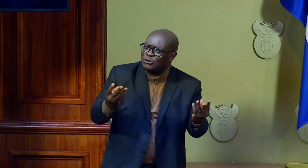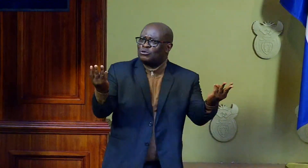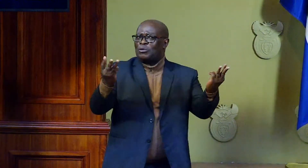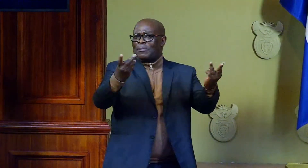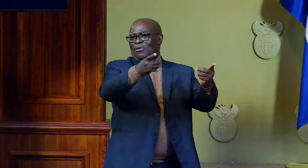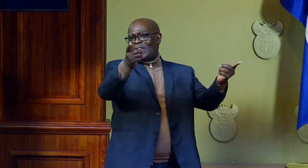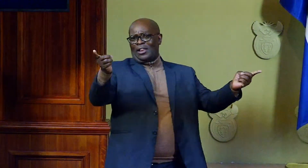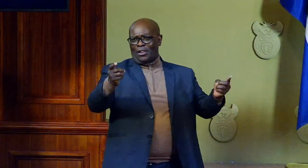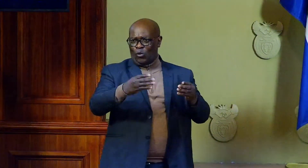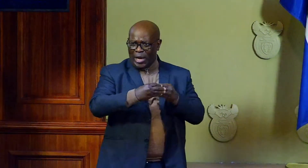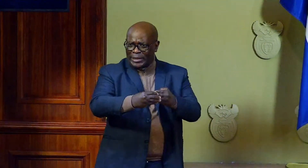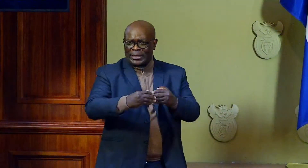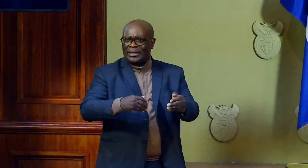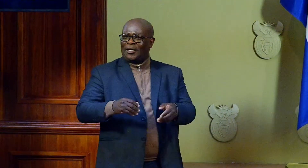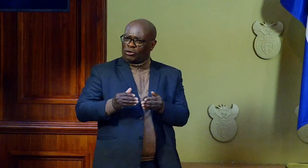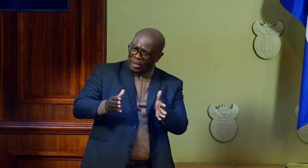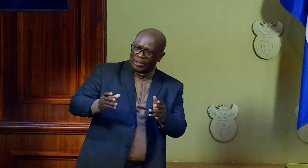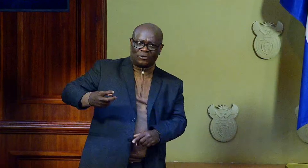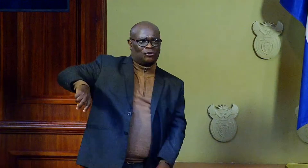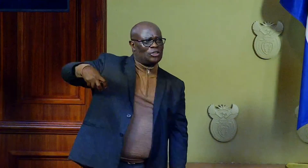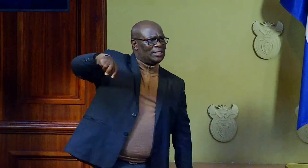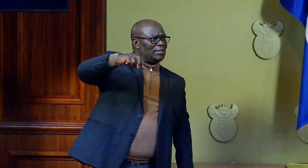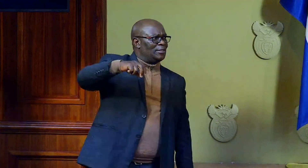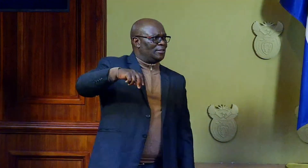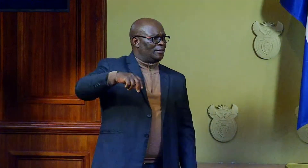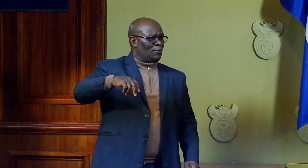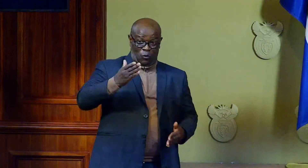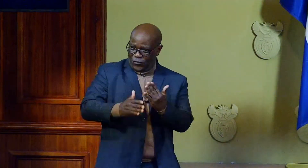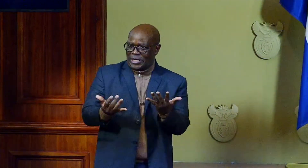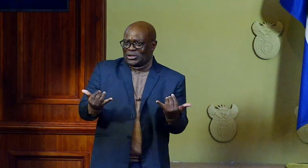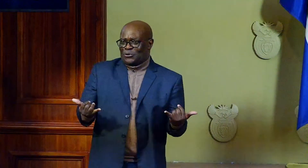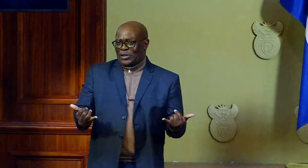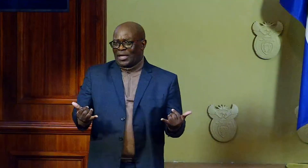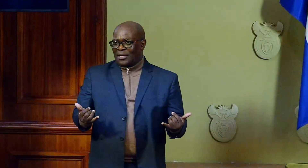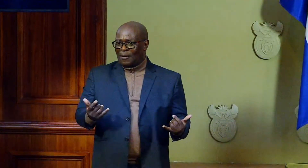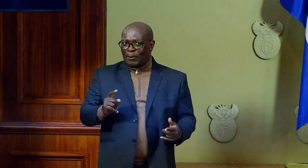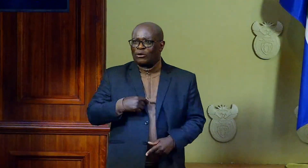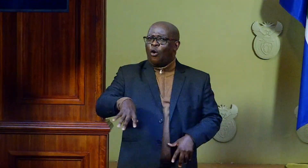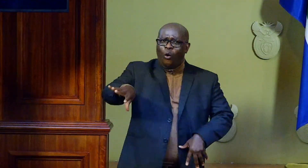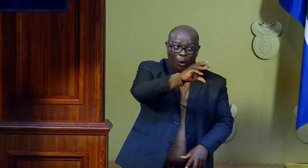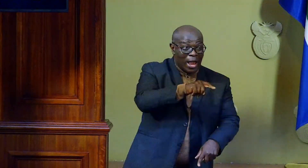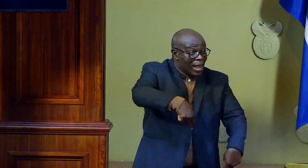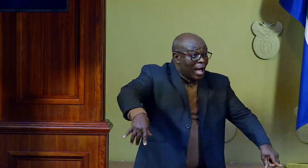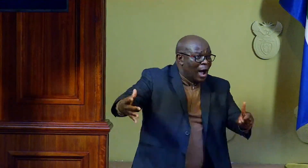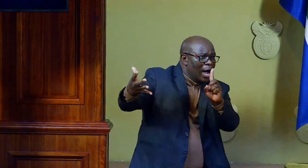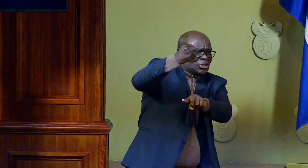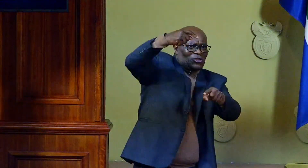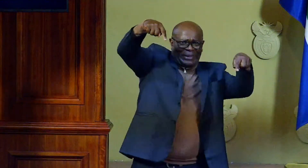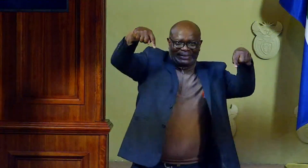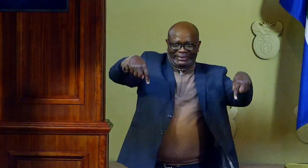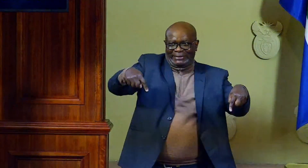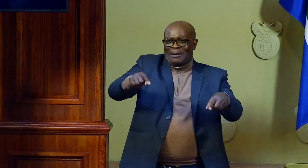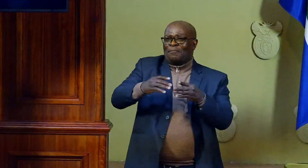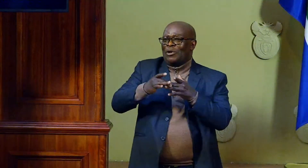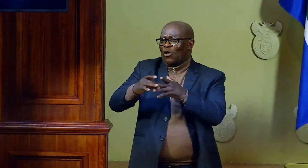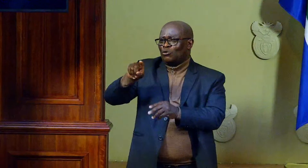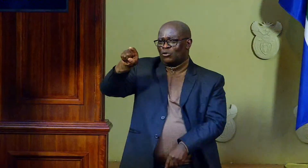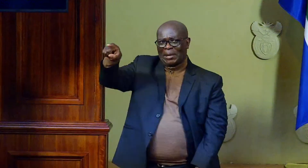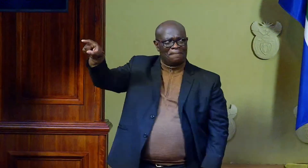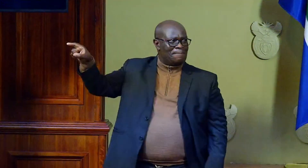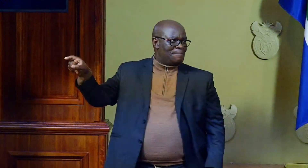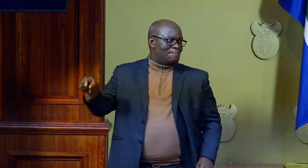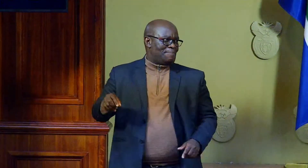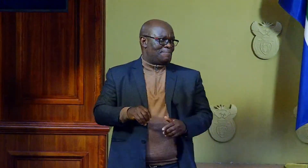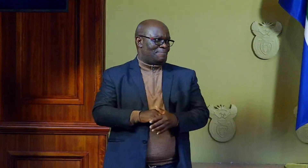that today it is actually happening. Thank you to the people who led and started this journey that is concluding today. So